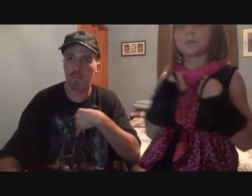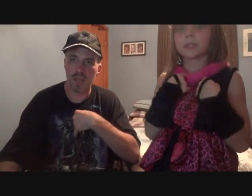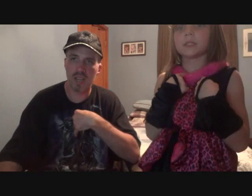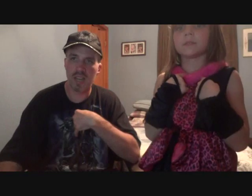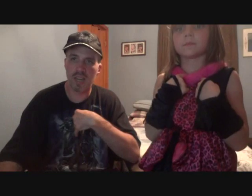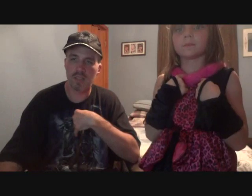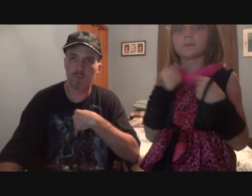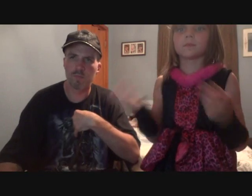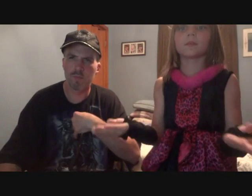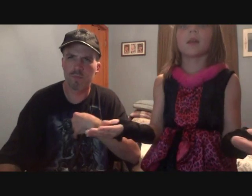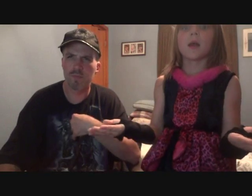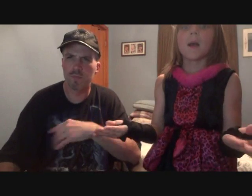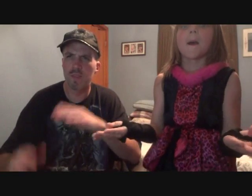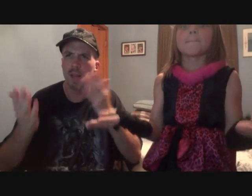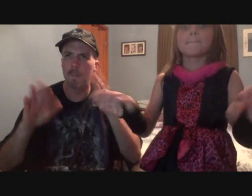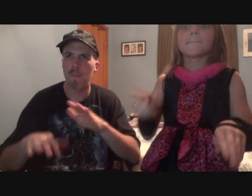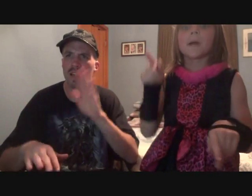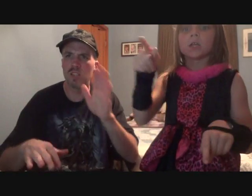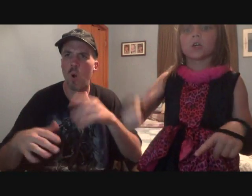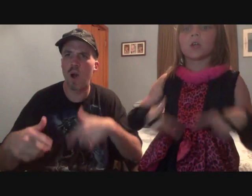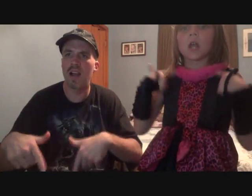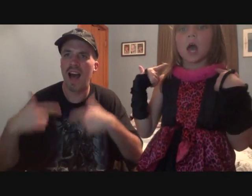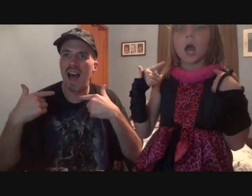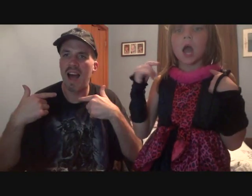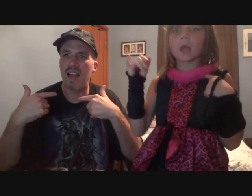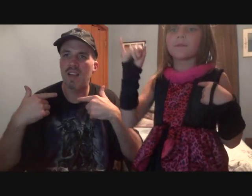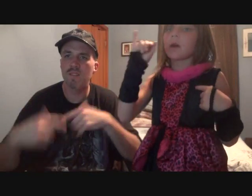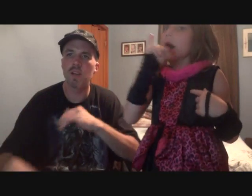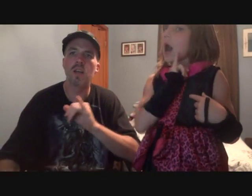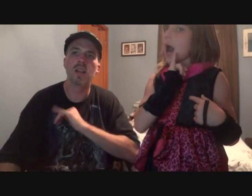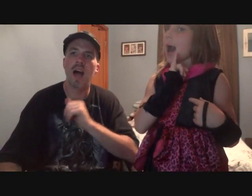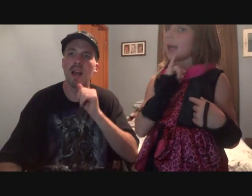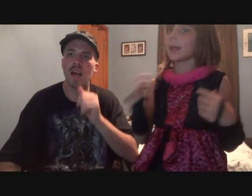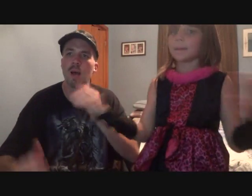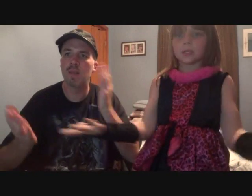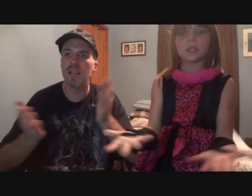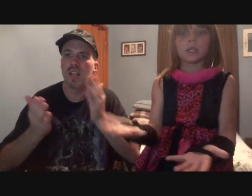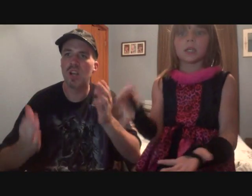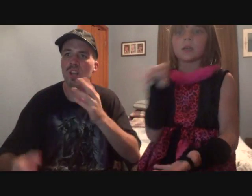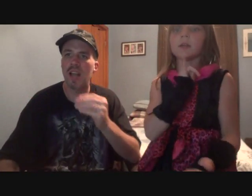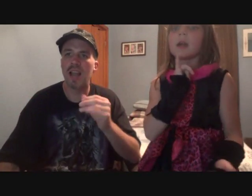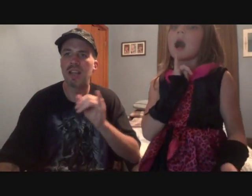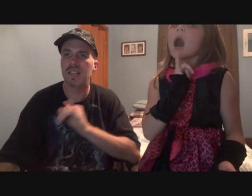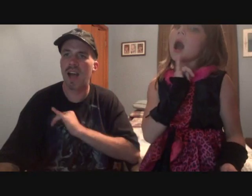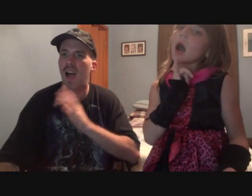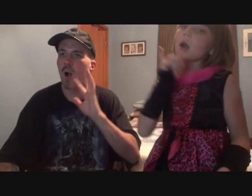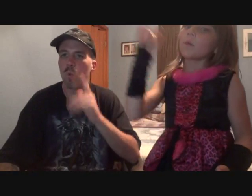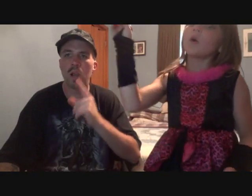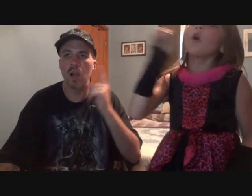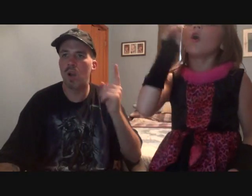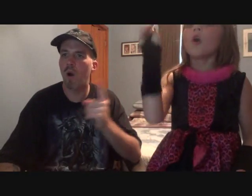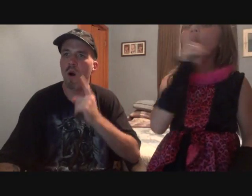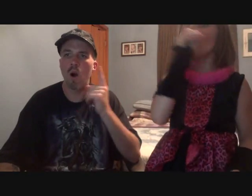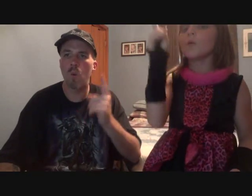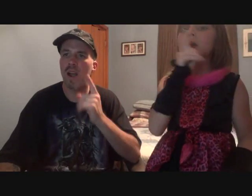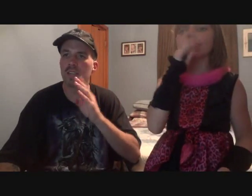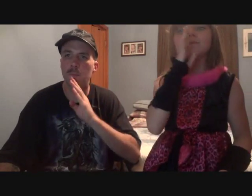me Oh, now that you lie I am here and I will always